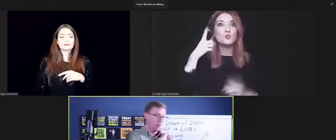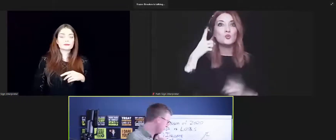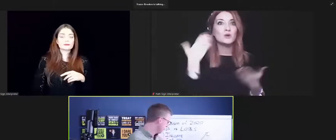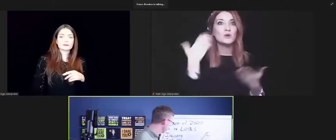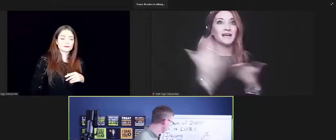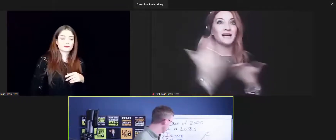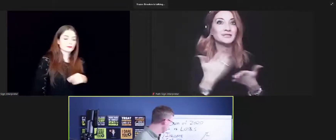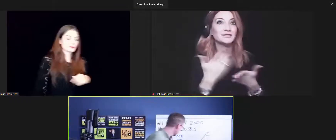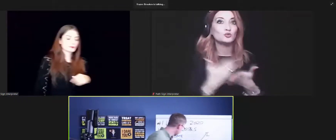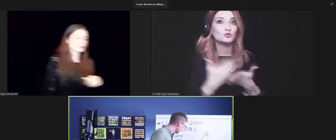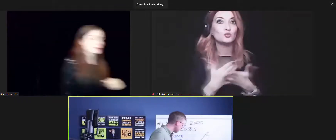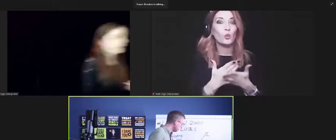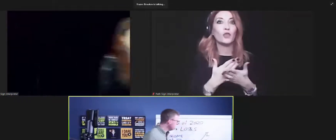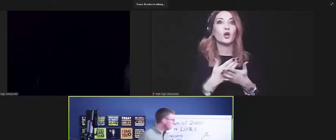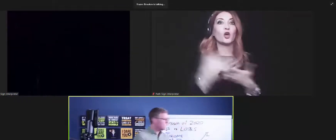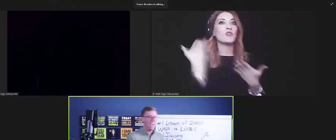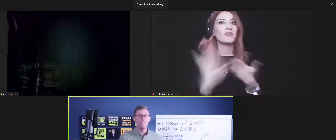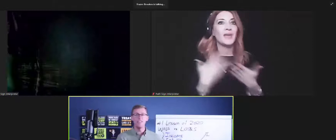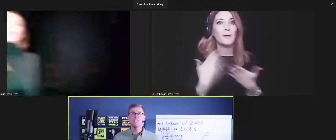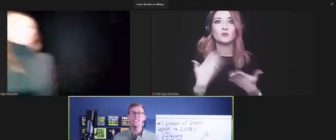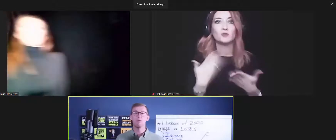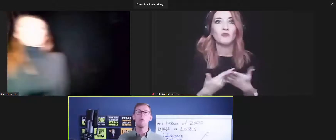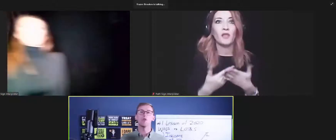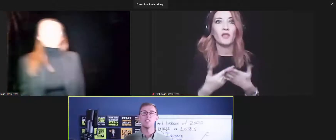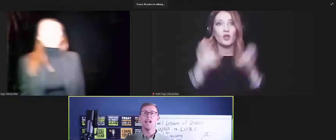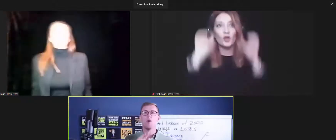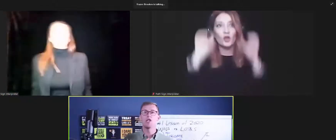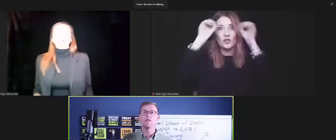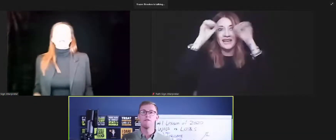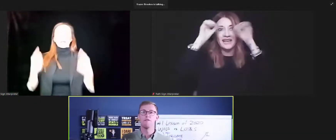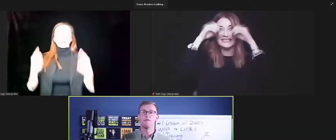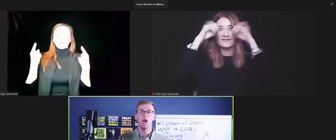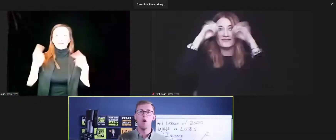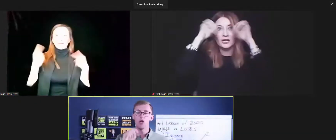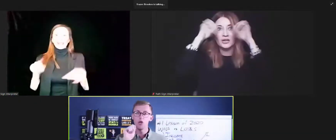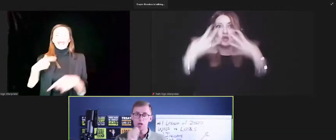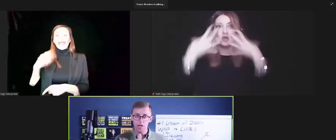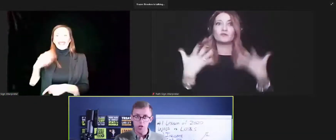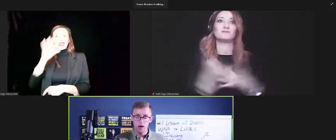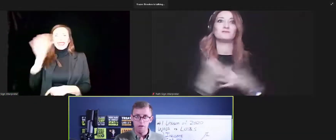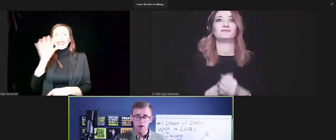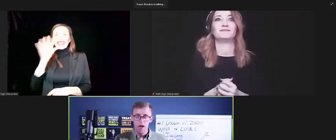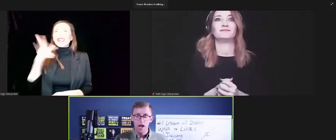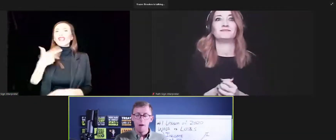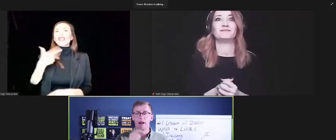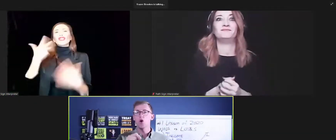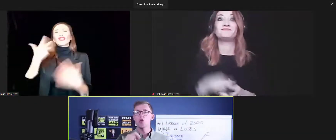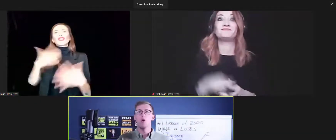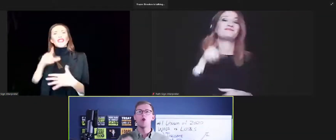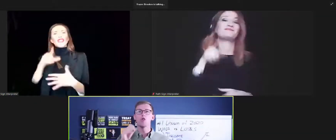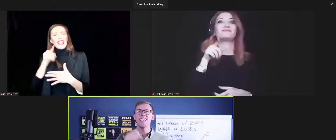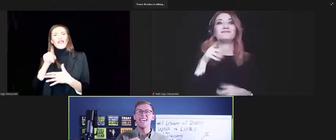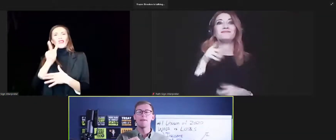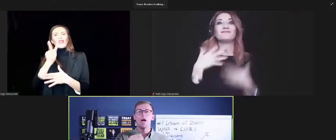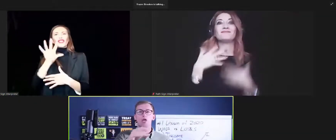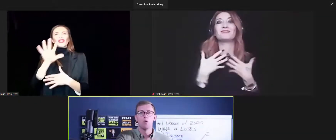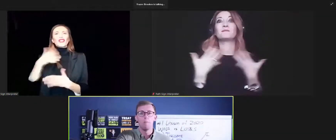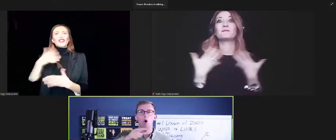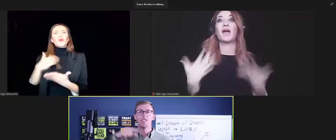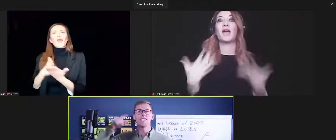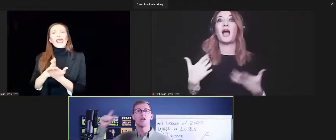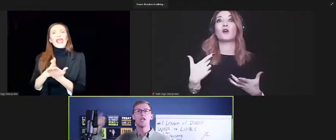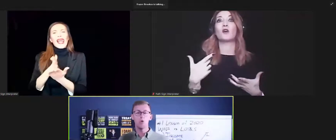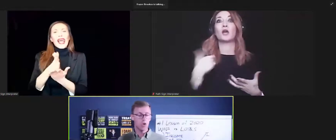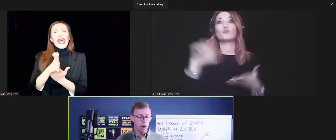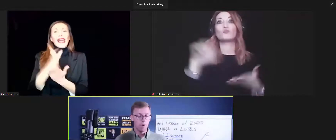board. And this is the process that I want you to follow. I want you to do it yourself, but I also want your team to report